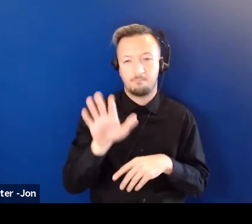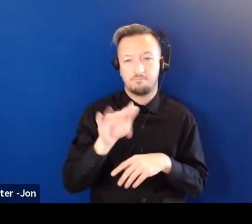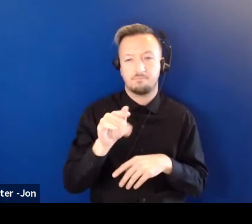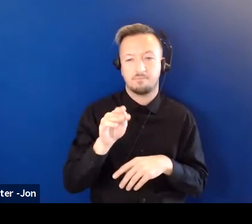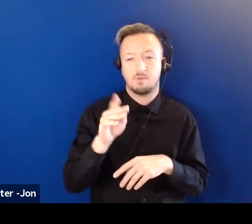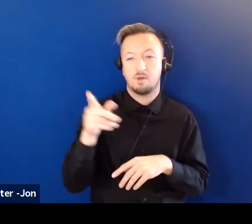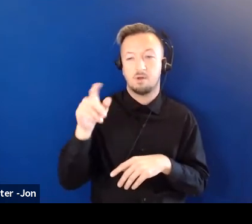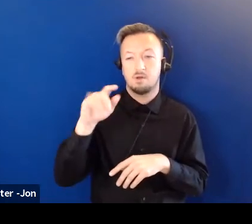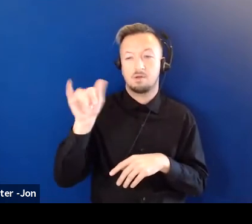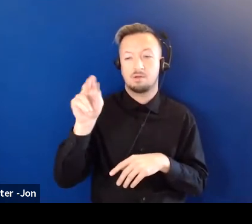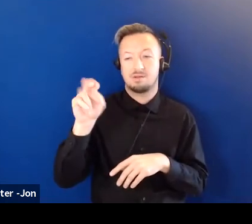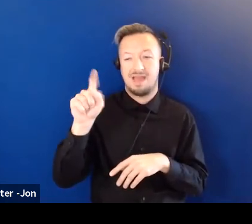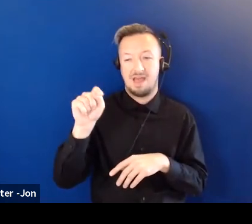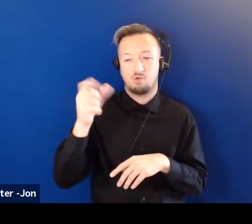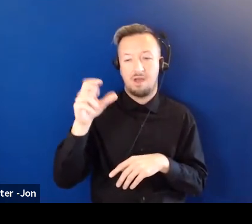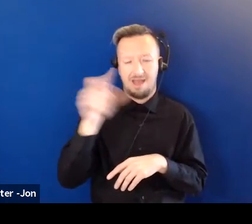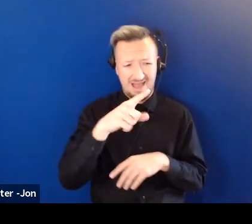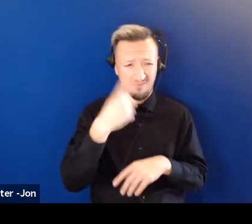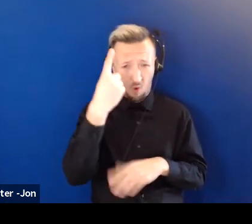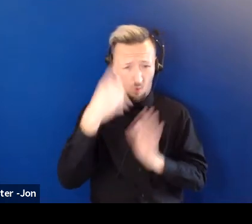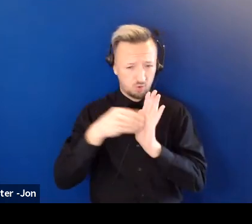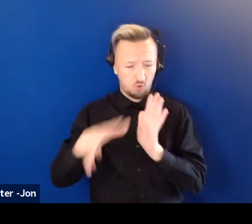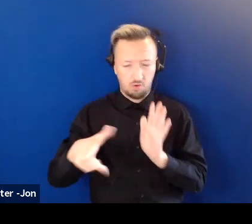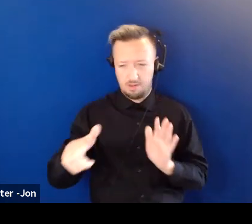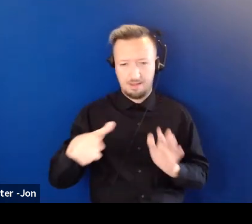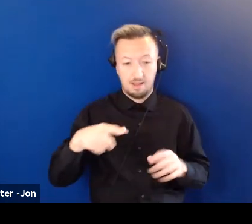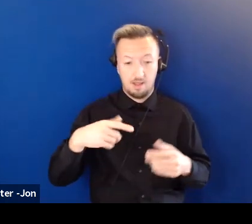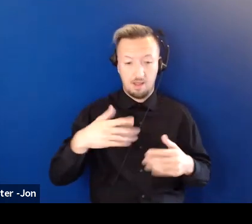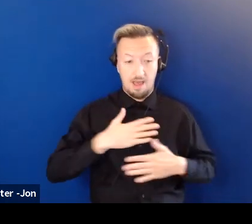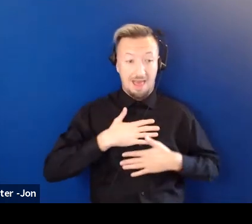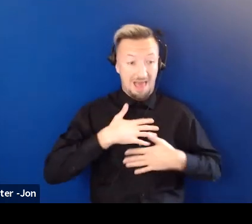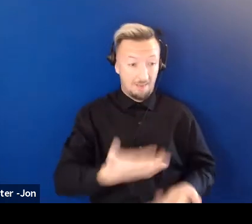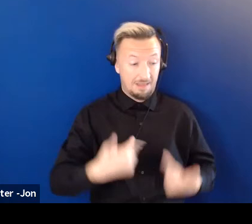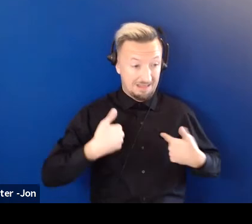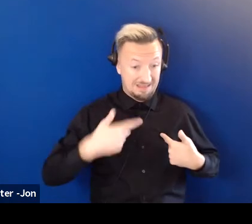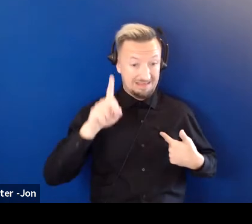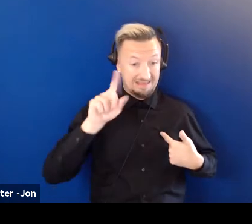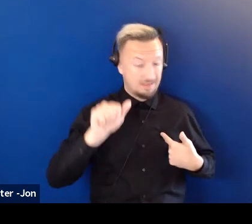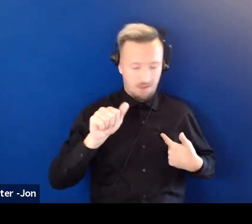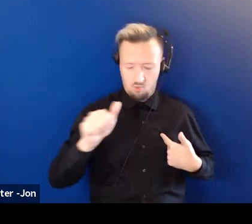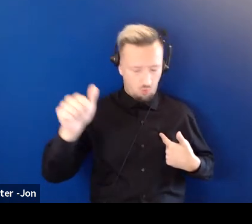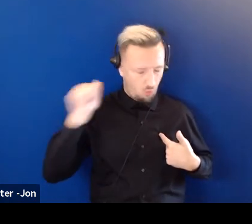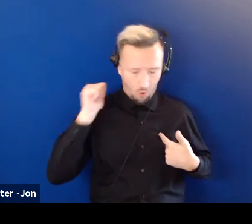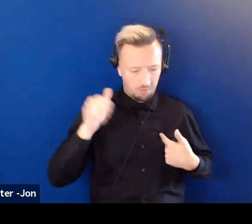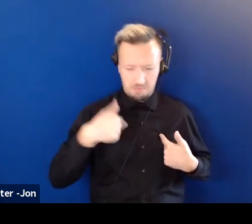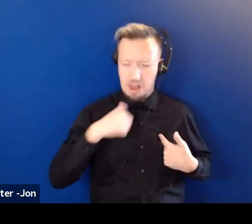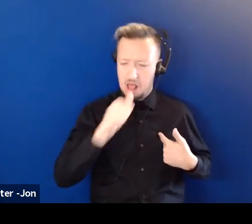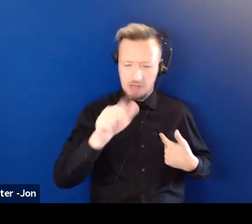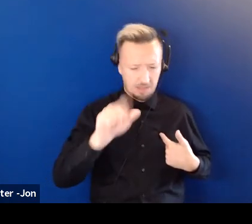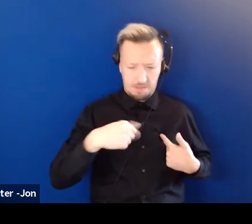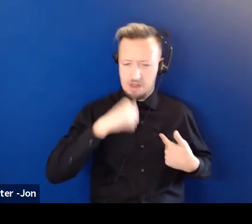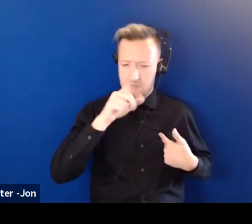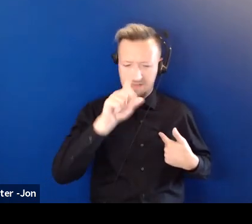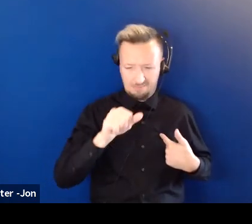have a student who completely refuses to admit he has a disability, even though it is impacting his education. How do you work with